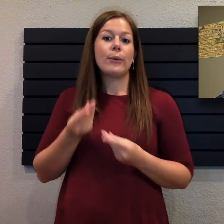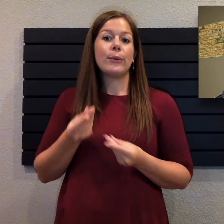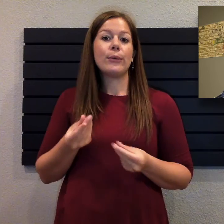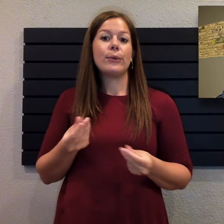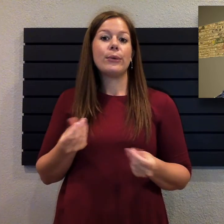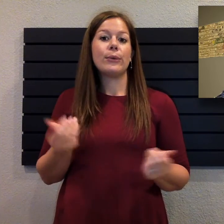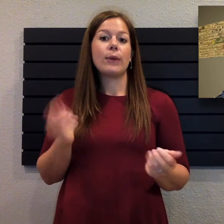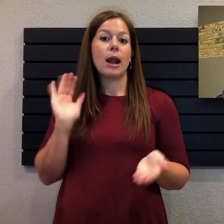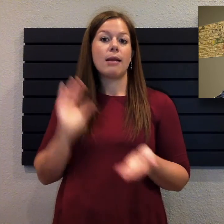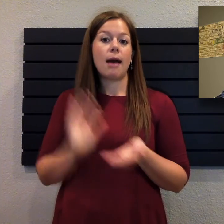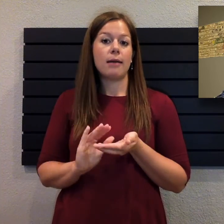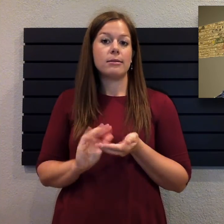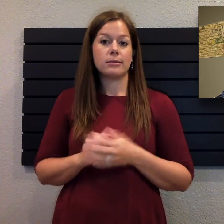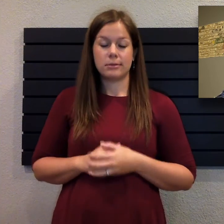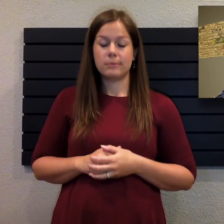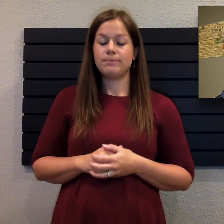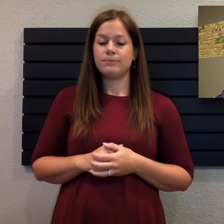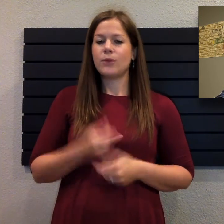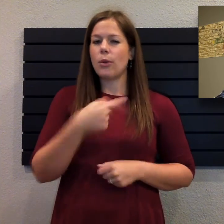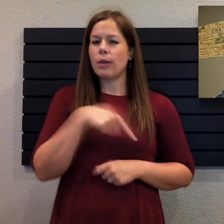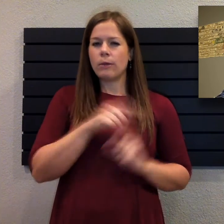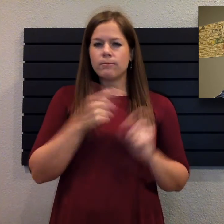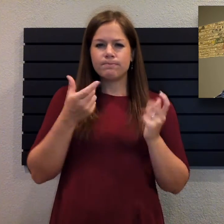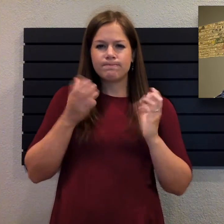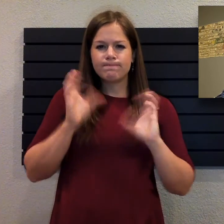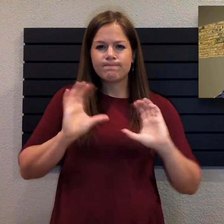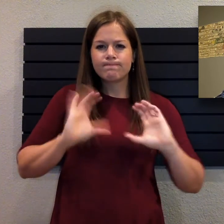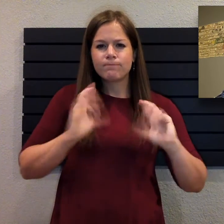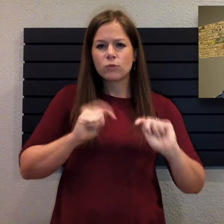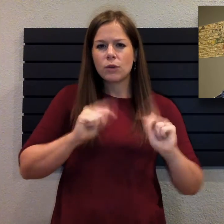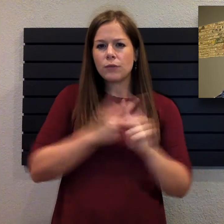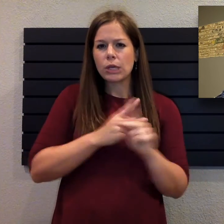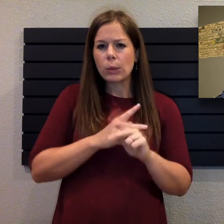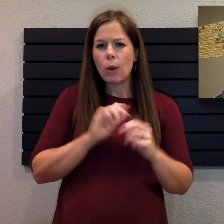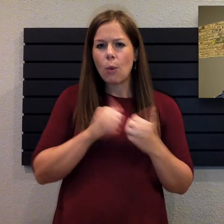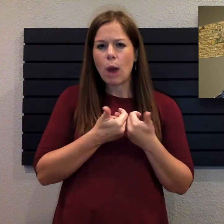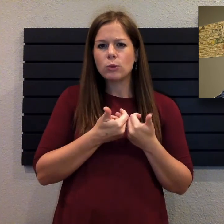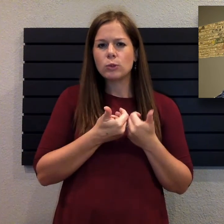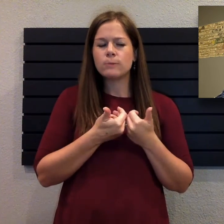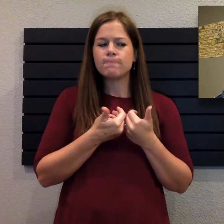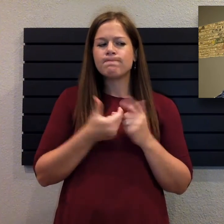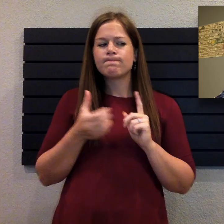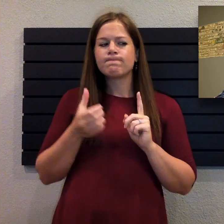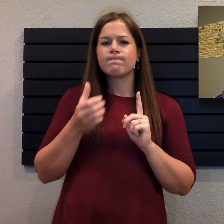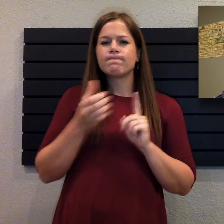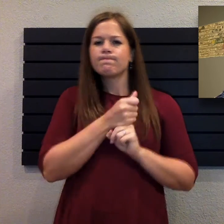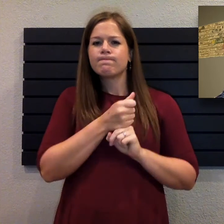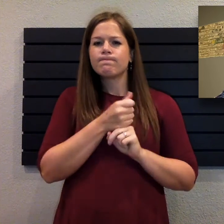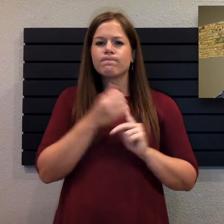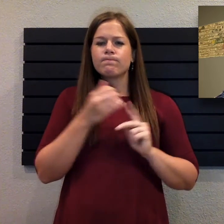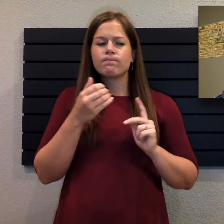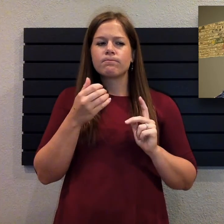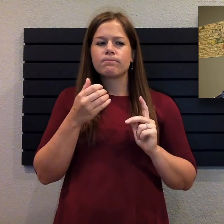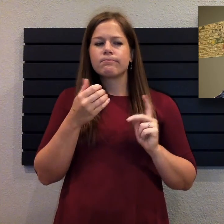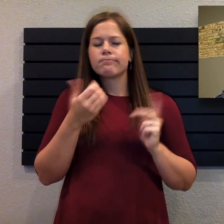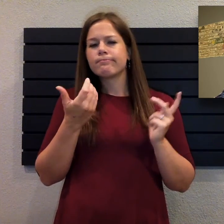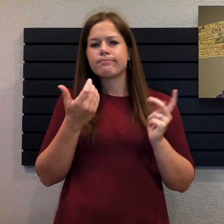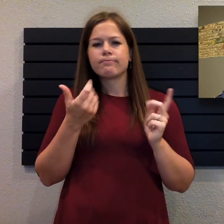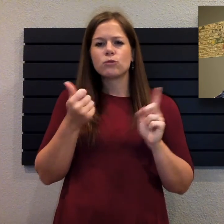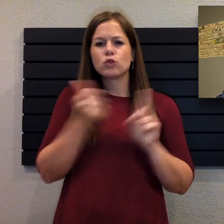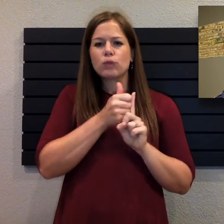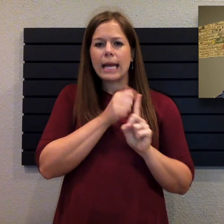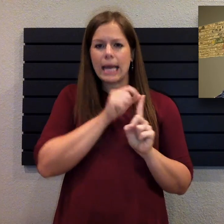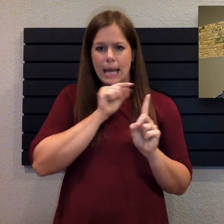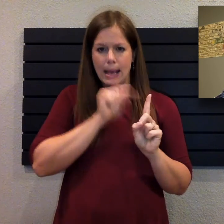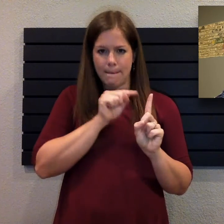the people. And so they were looking for ways to undermine him and to just to get rid of him. They were